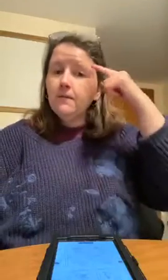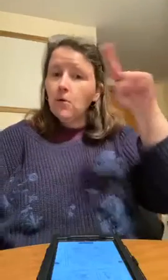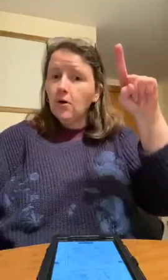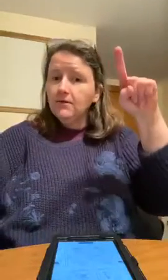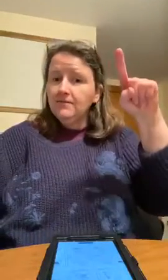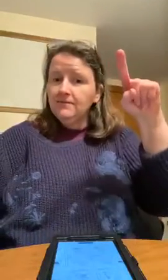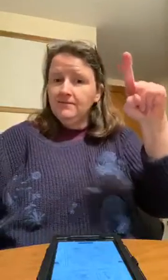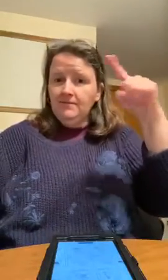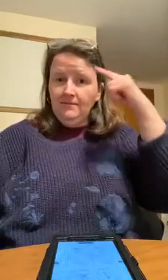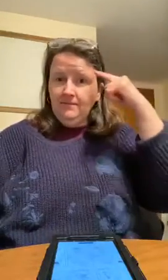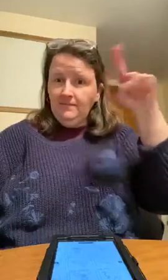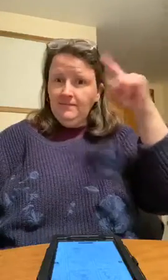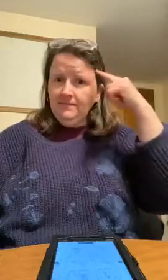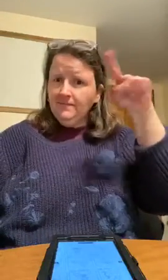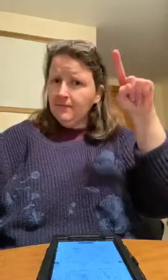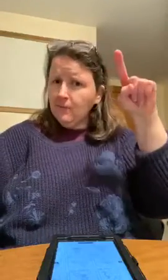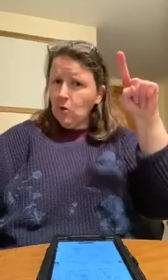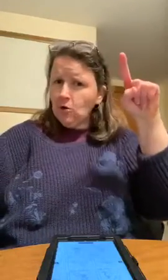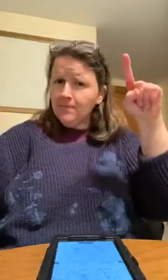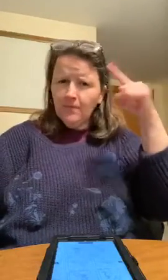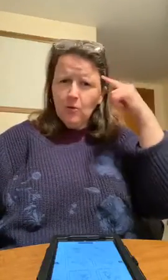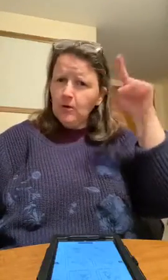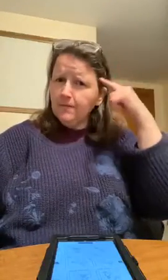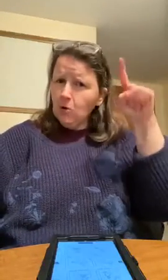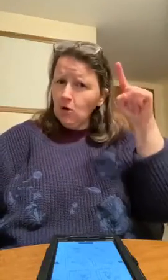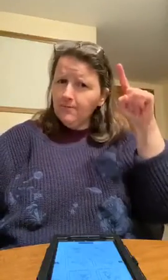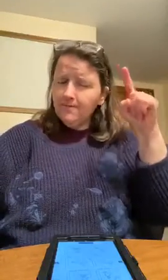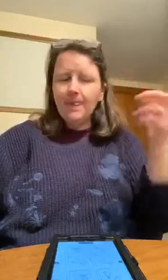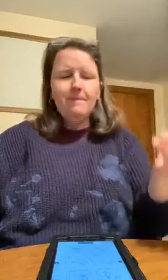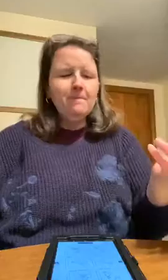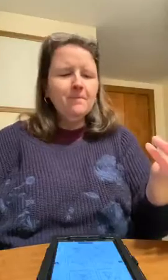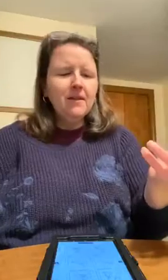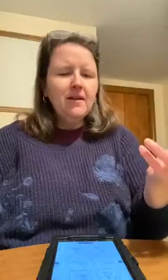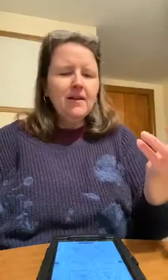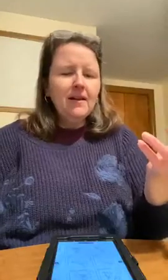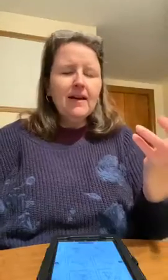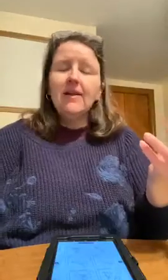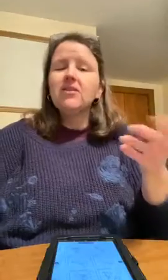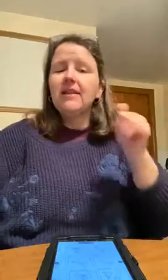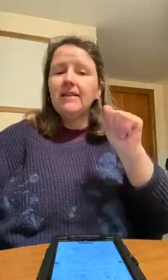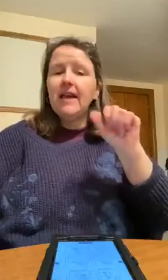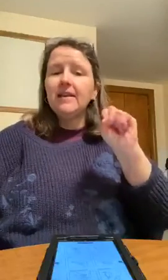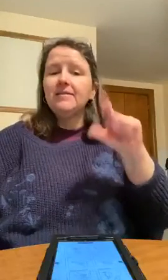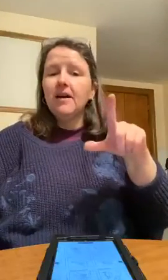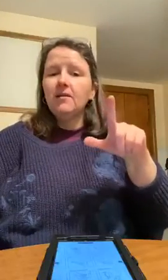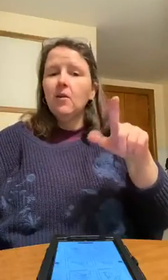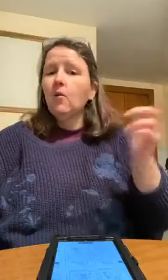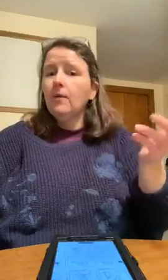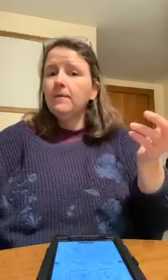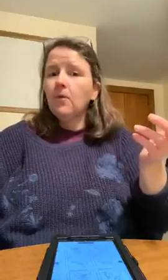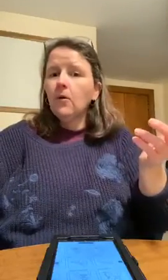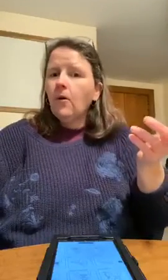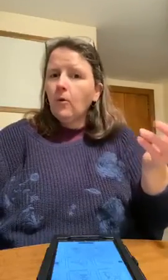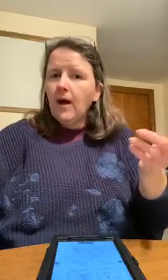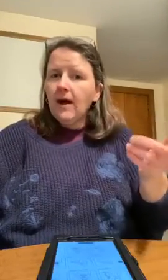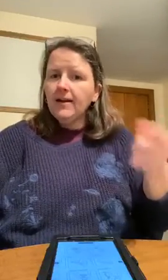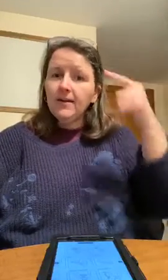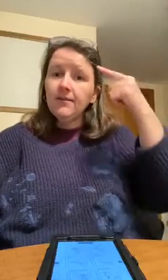4. 4? What for? Actually, in ASL, what for or why is